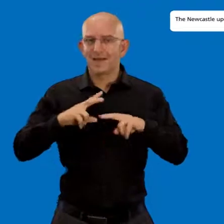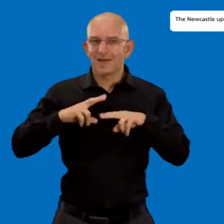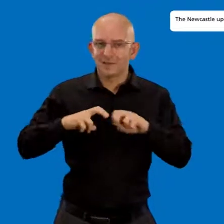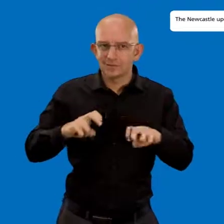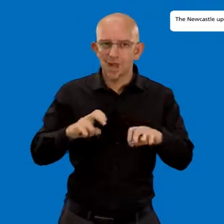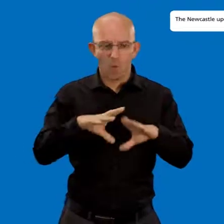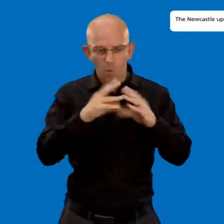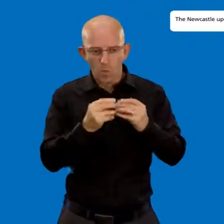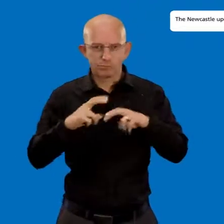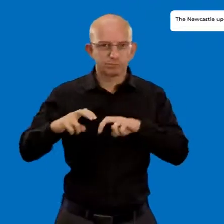and fairly.